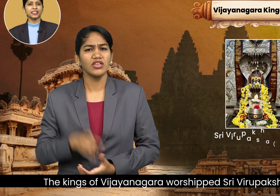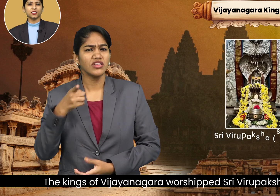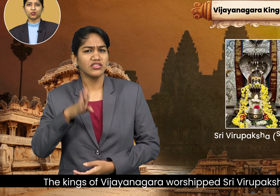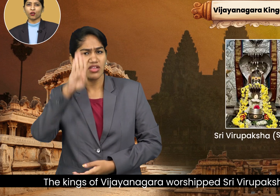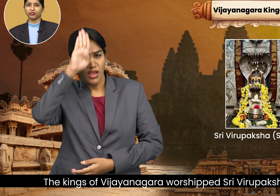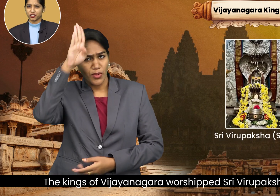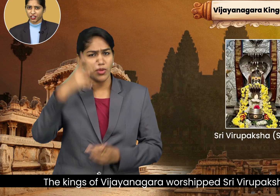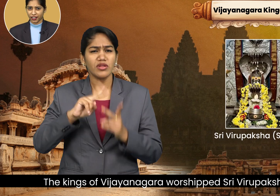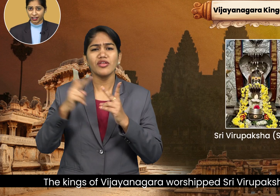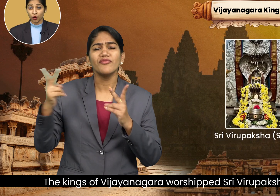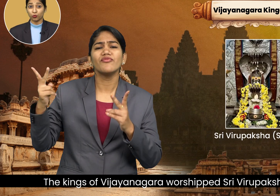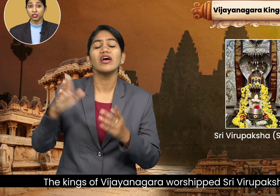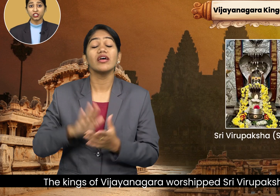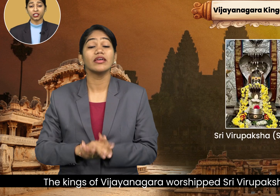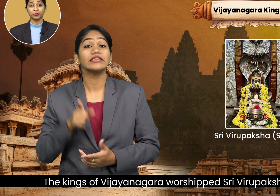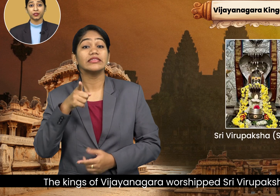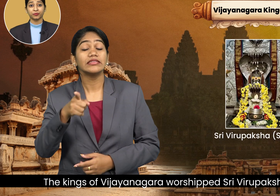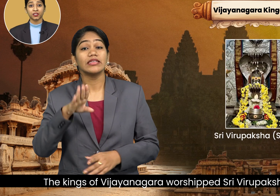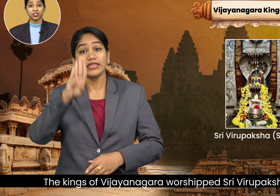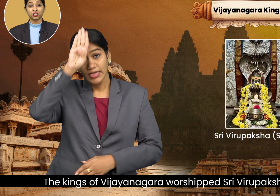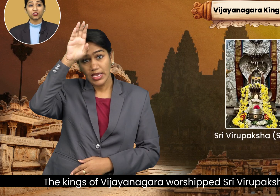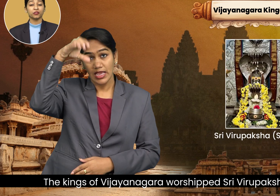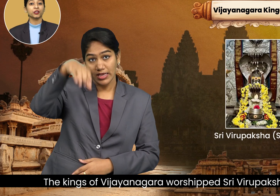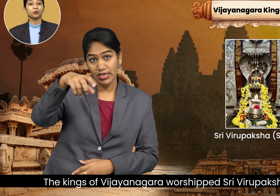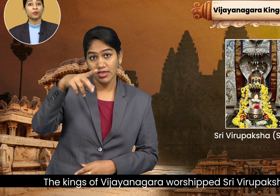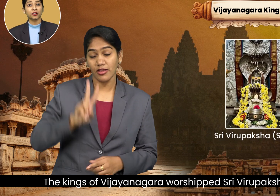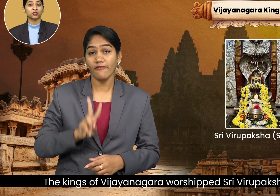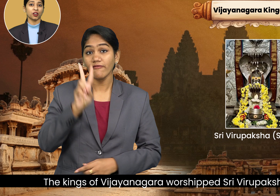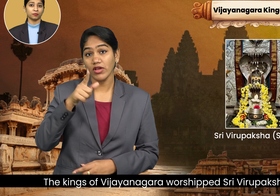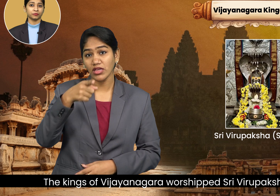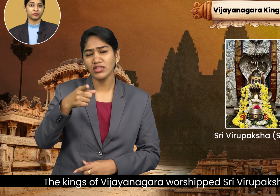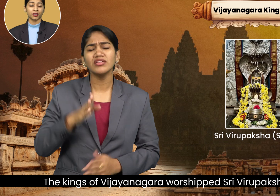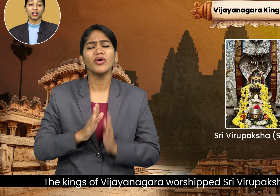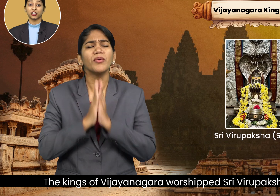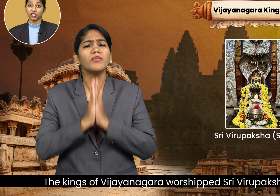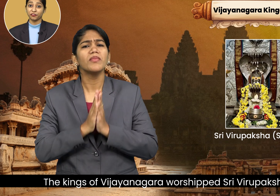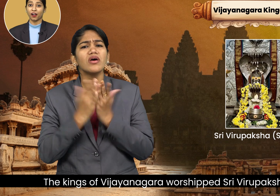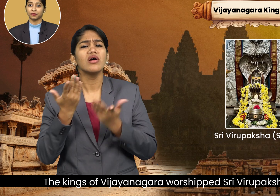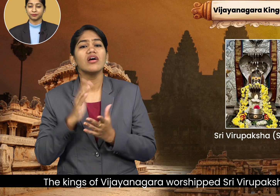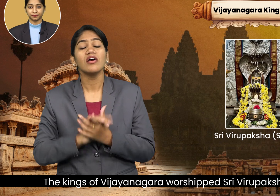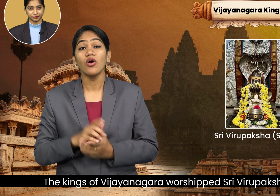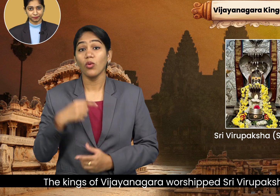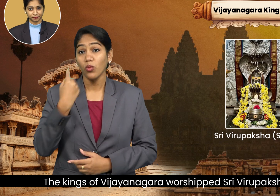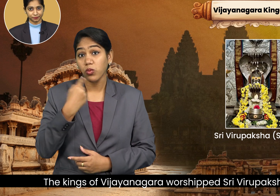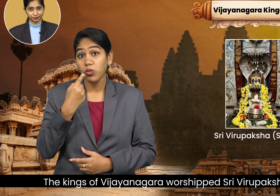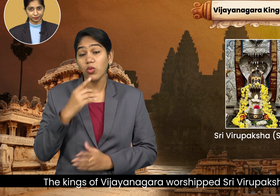The kings of Vijayanagara worshipped Sri Virupaksha, Shiva.